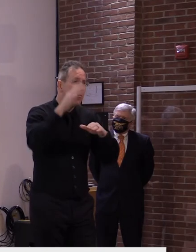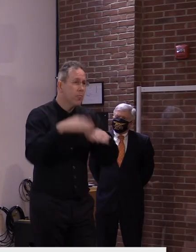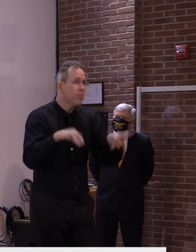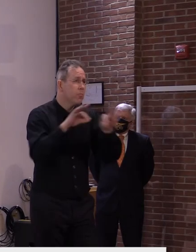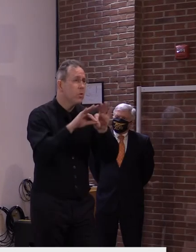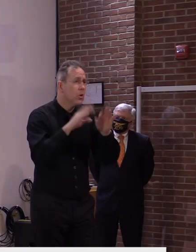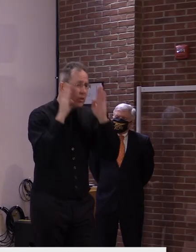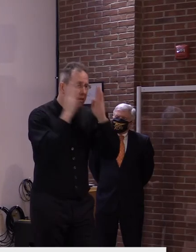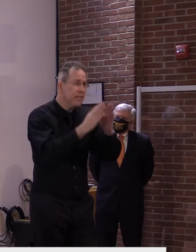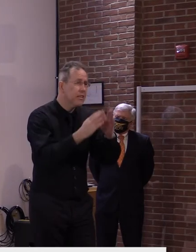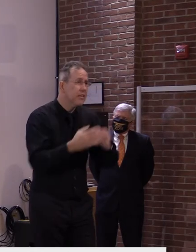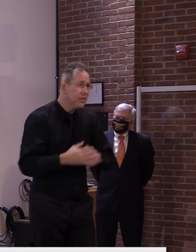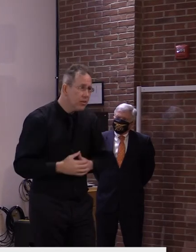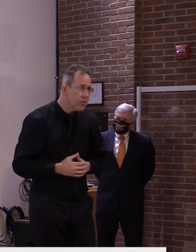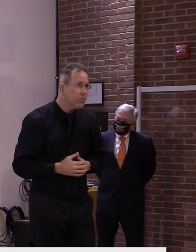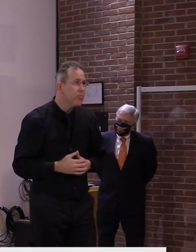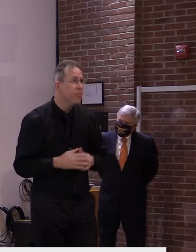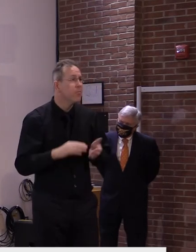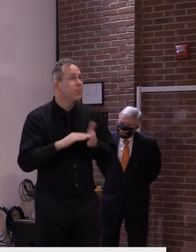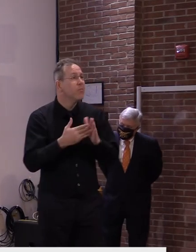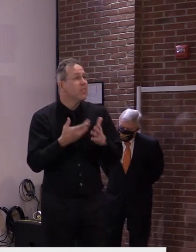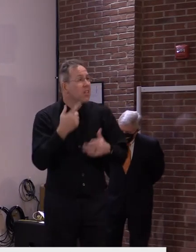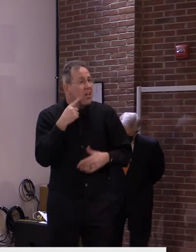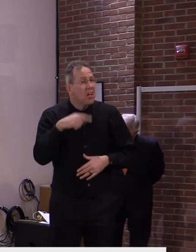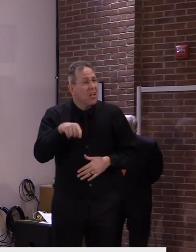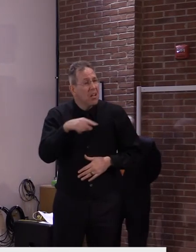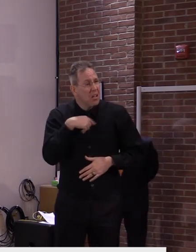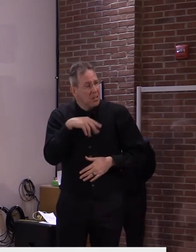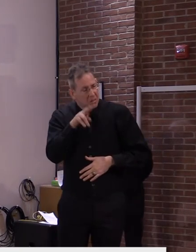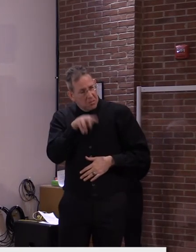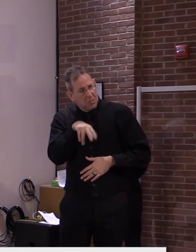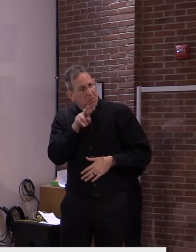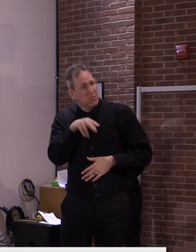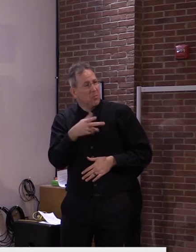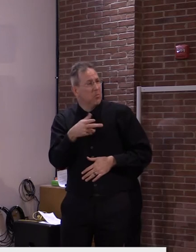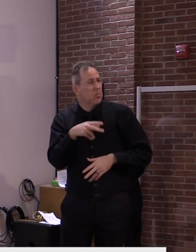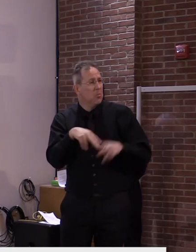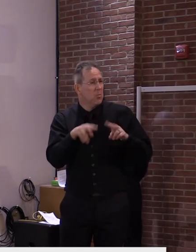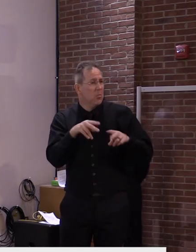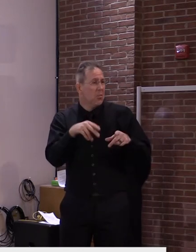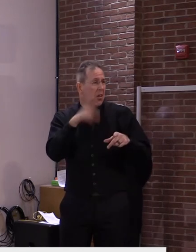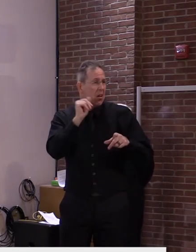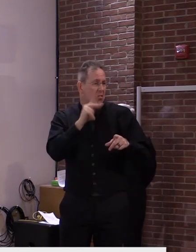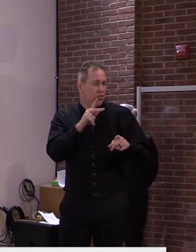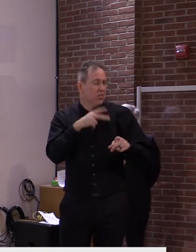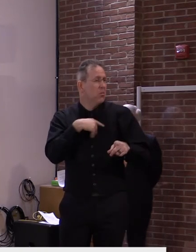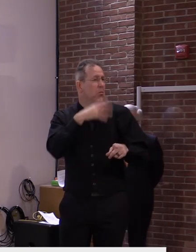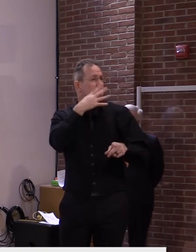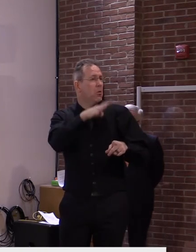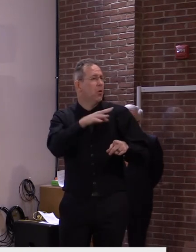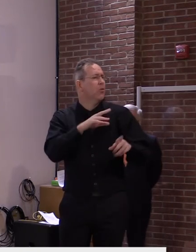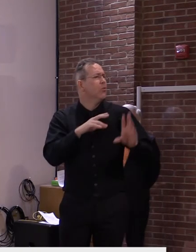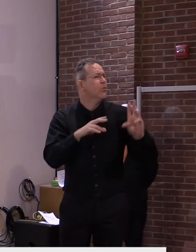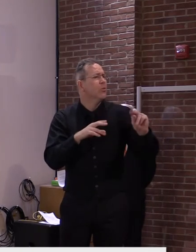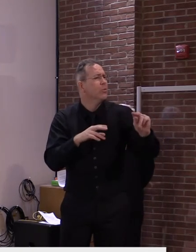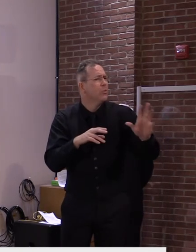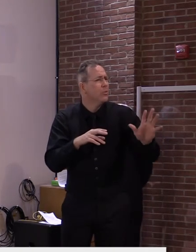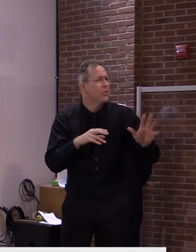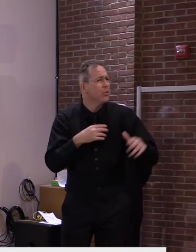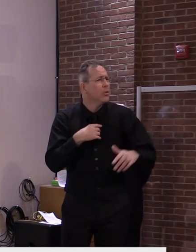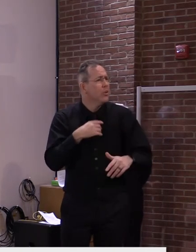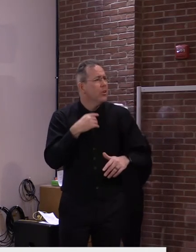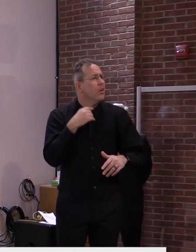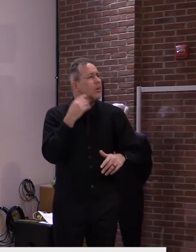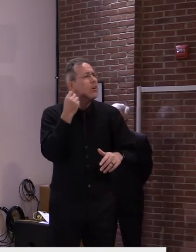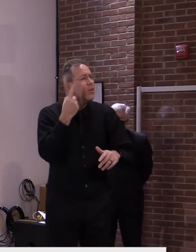that we think less of people who have high-risk conditions, but The reality is, it's really hard to